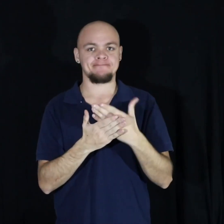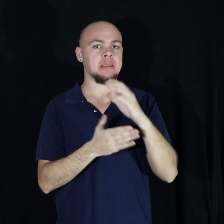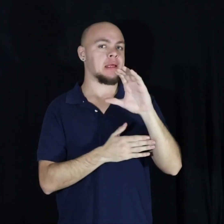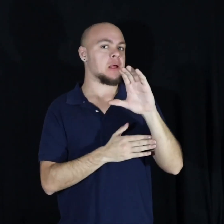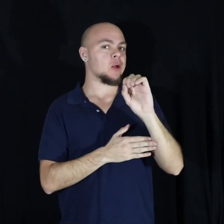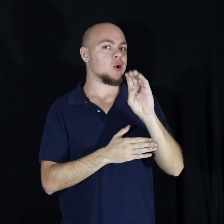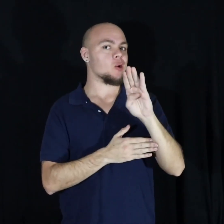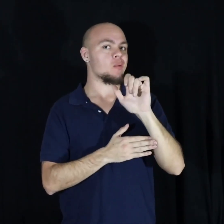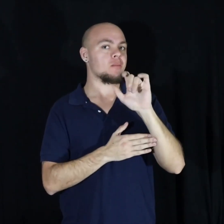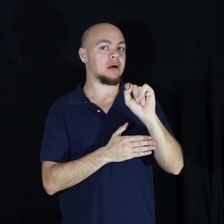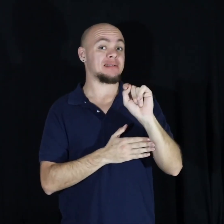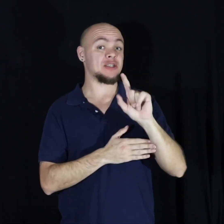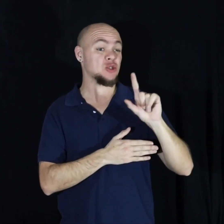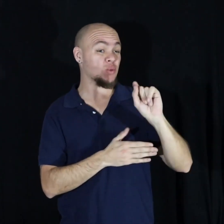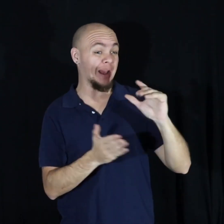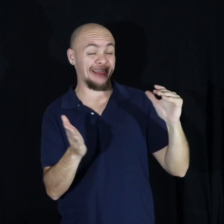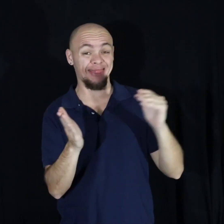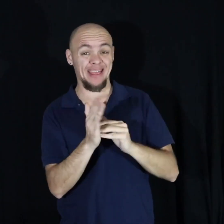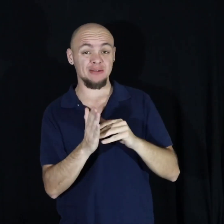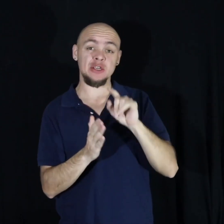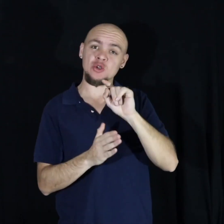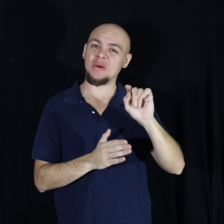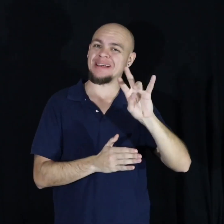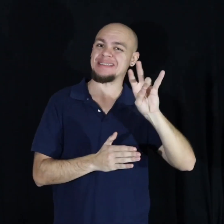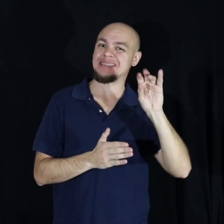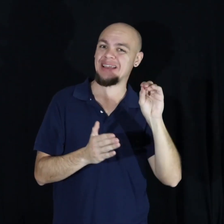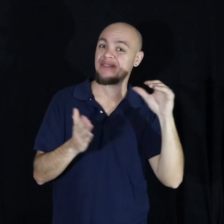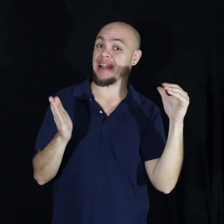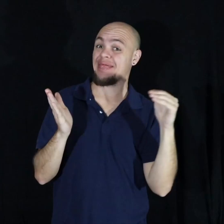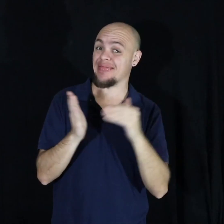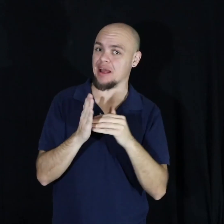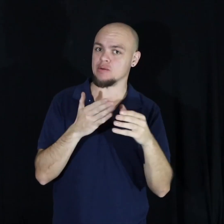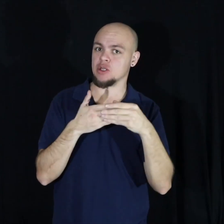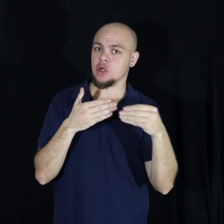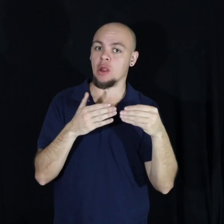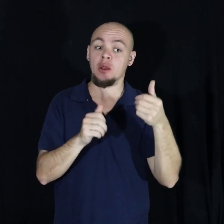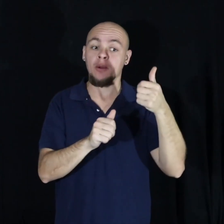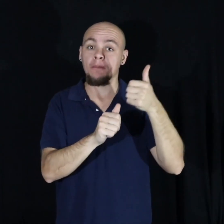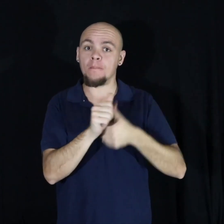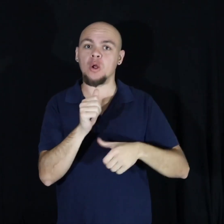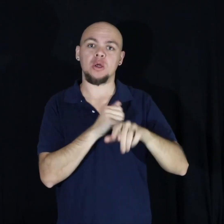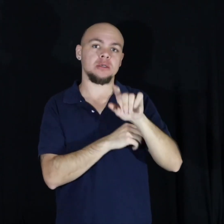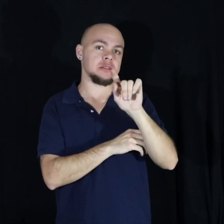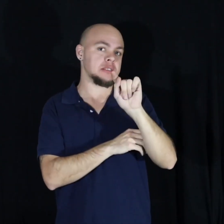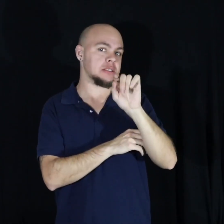Cobalt is worth around $20,000 to $70,000 per metric ton.